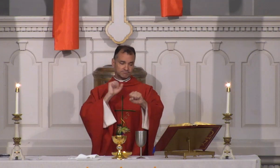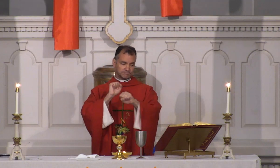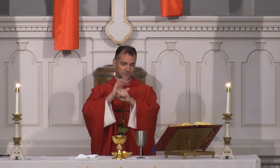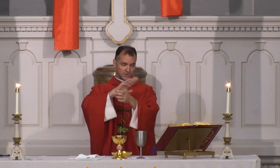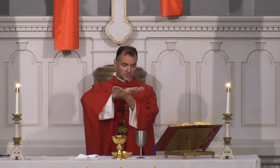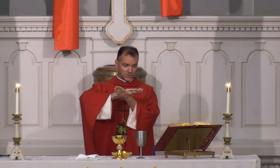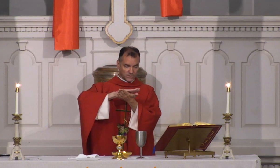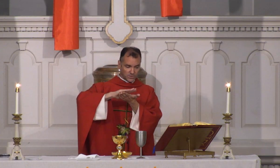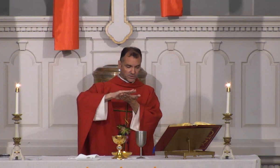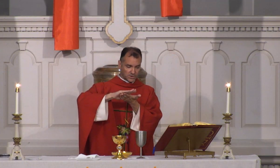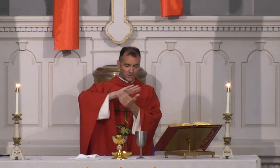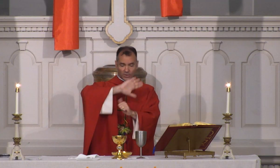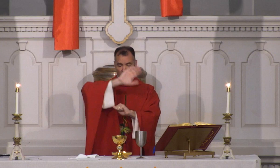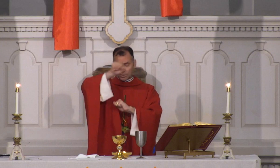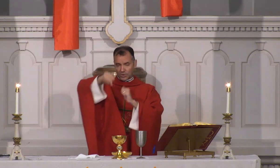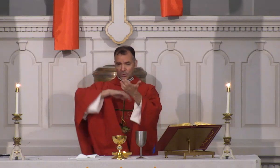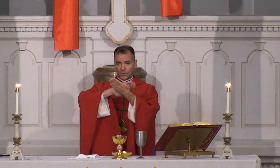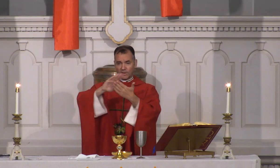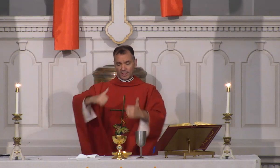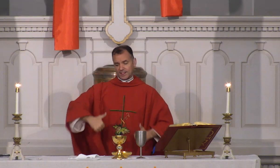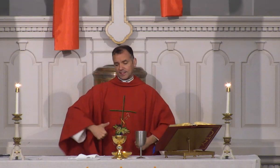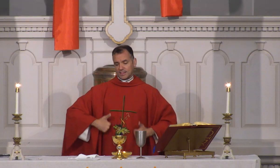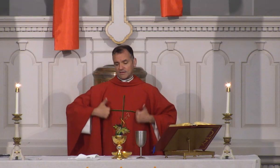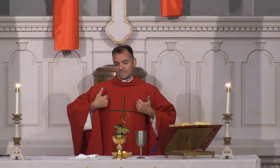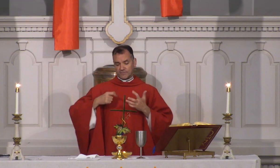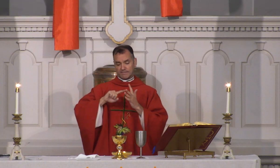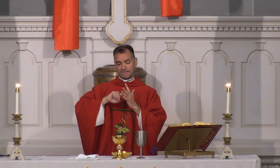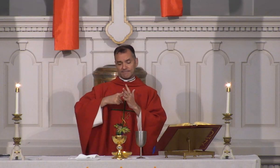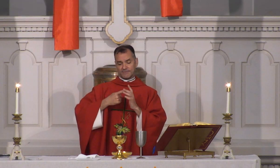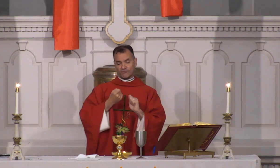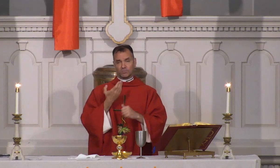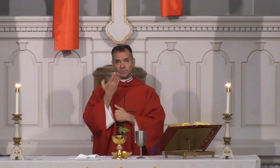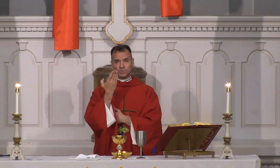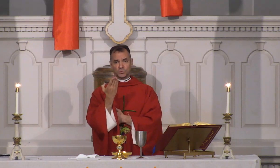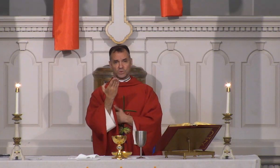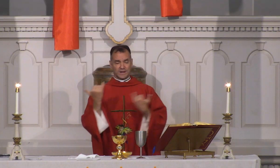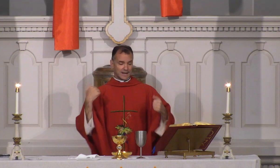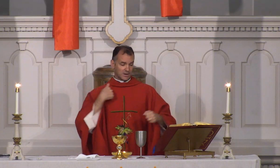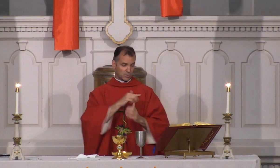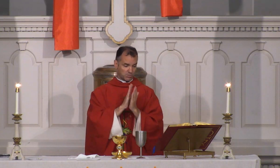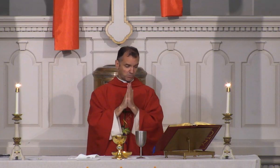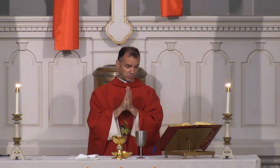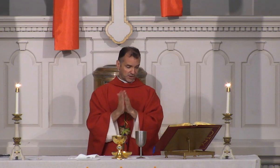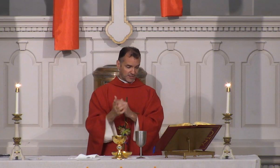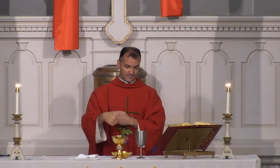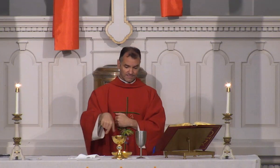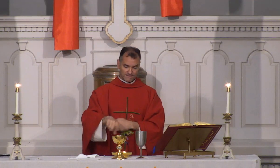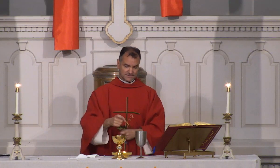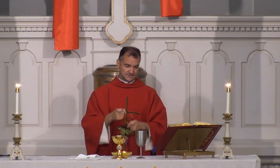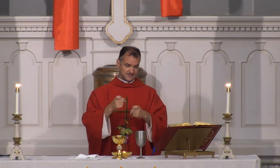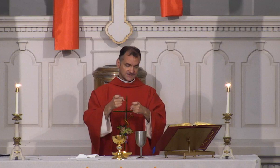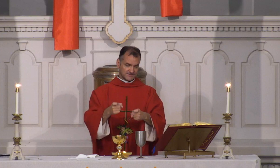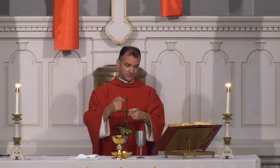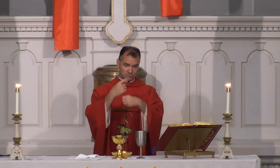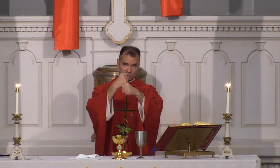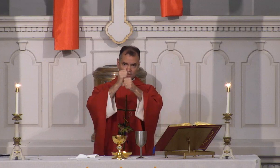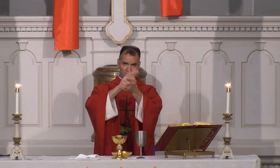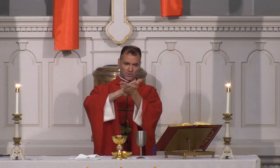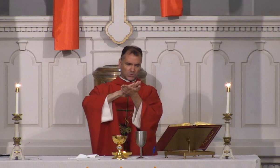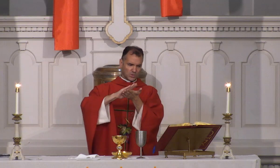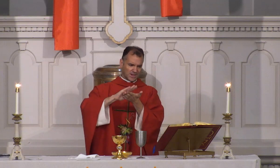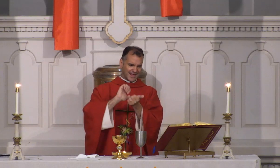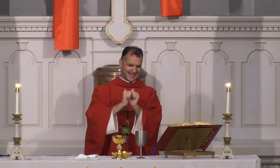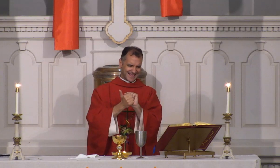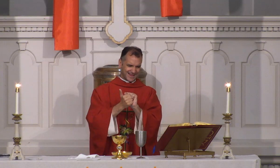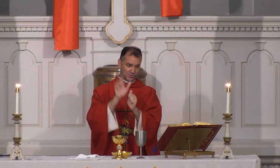You are indeed holy, O Lord, the fount of all holiness. Make holy, therefore, these gifts,